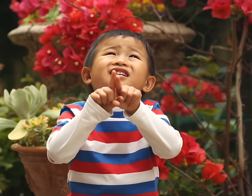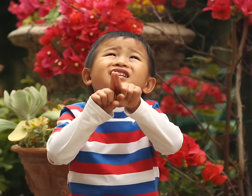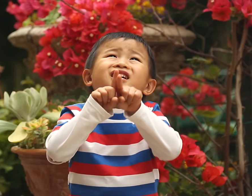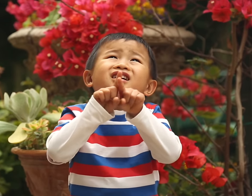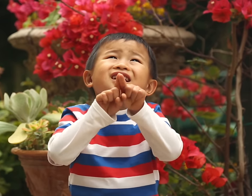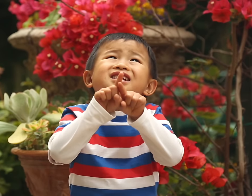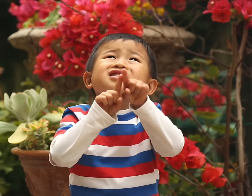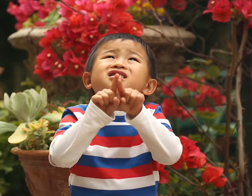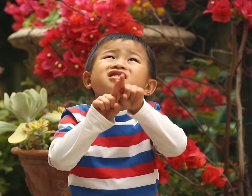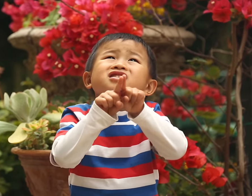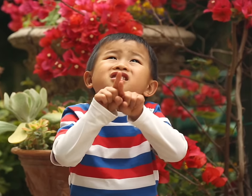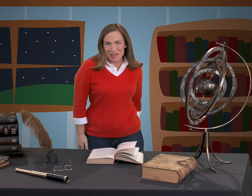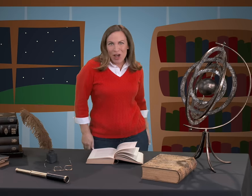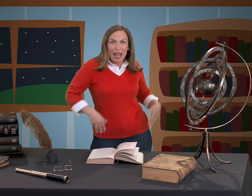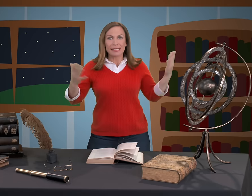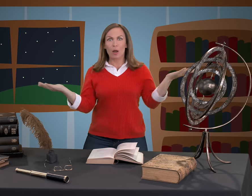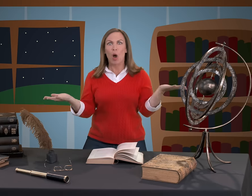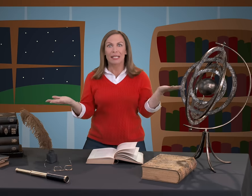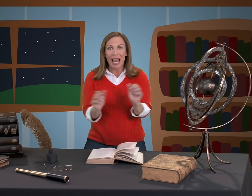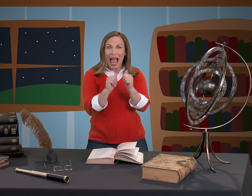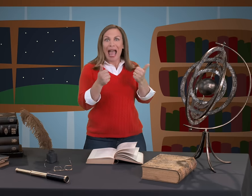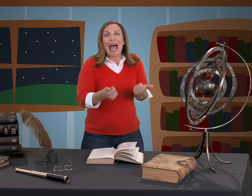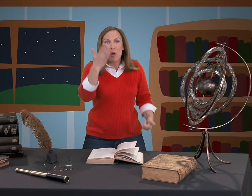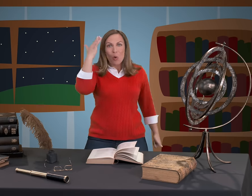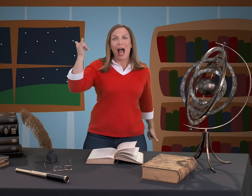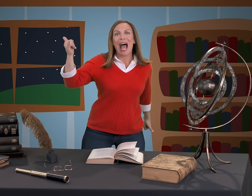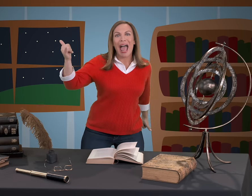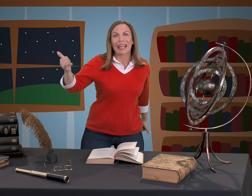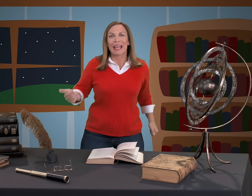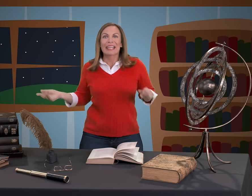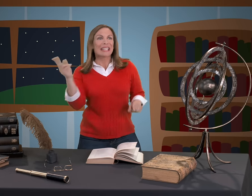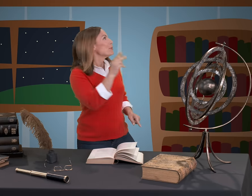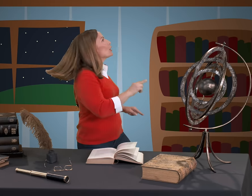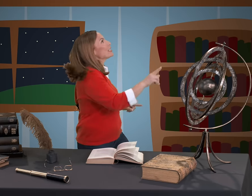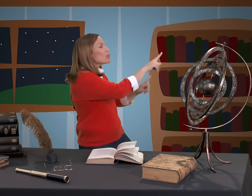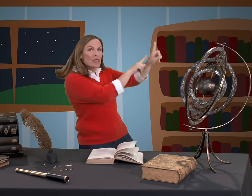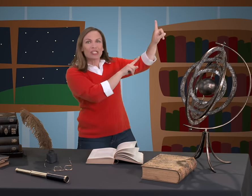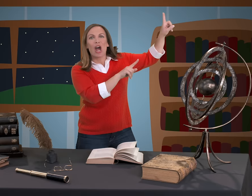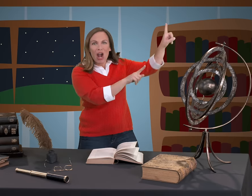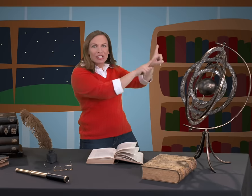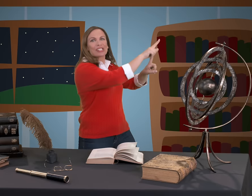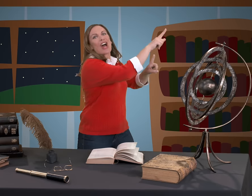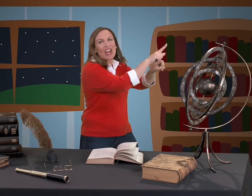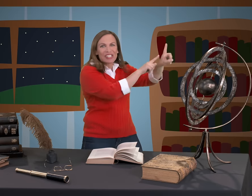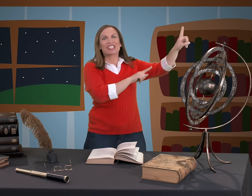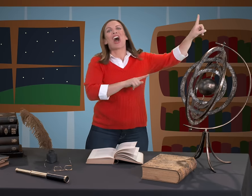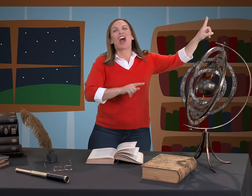stars, stars. Keep on asking what, how, why. Keep looking to the stars, stars,